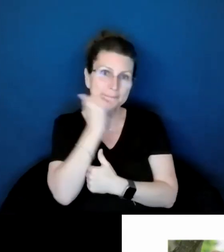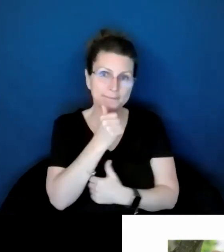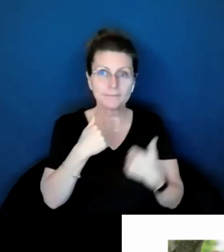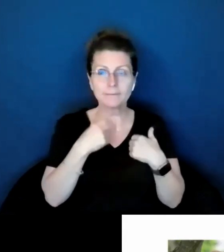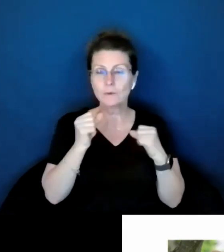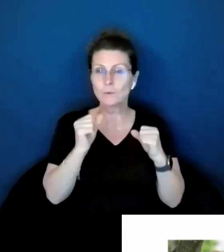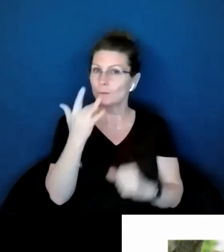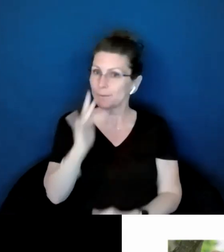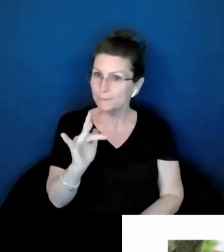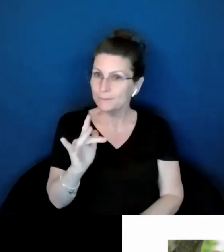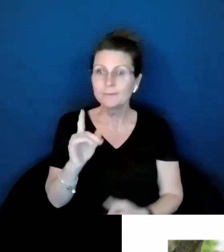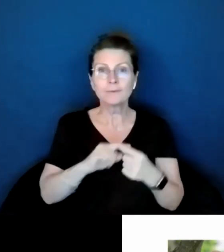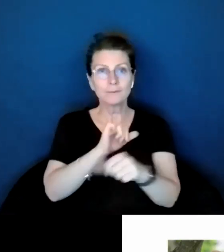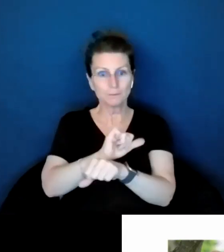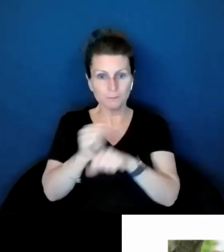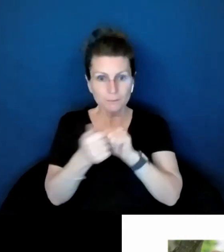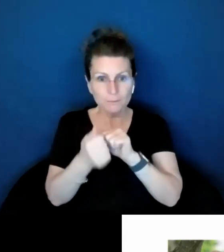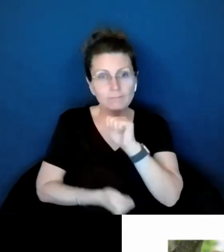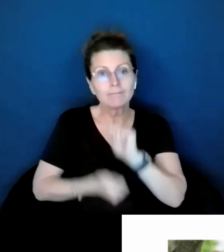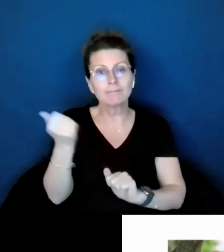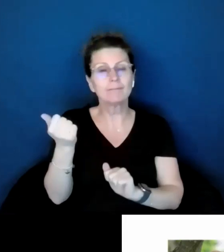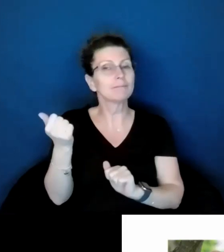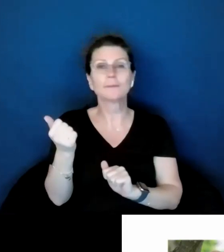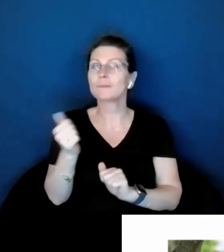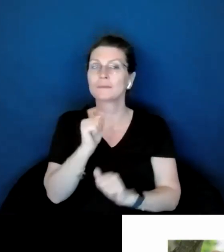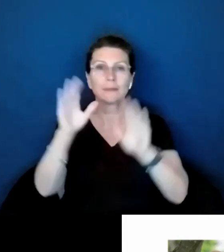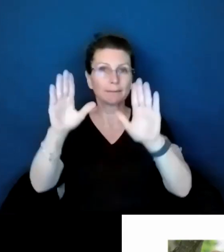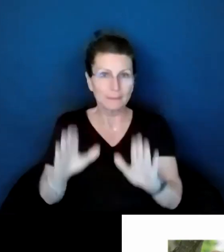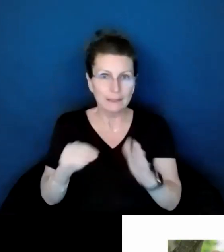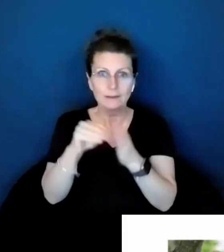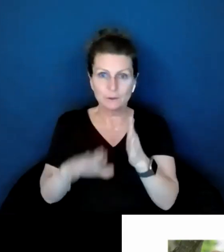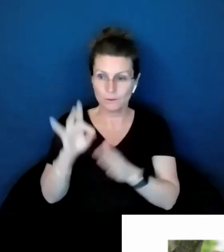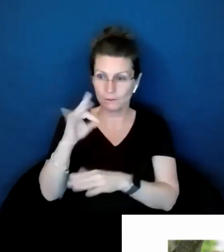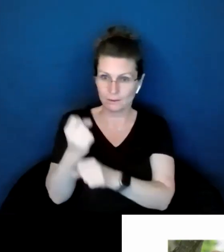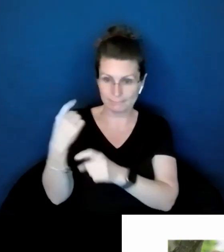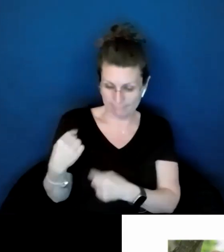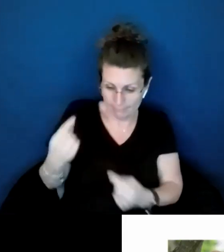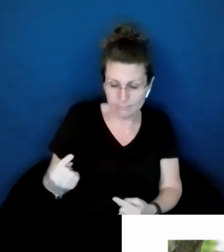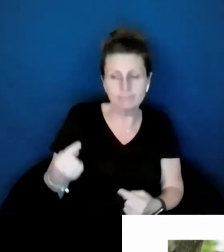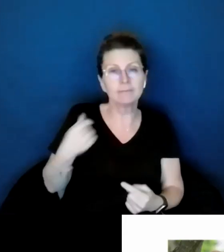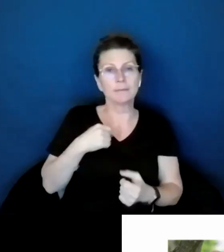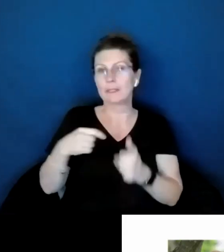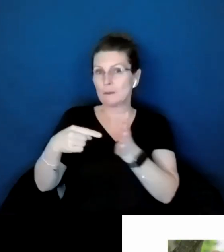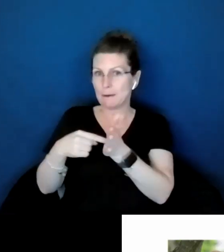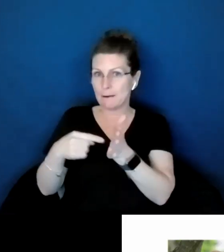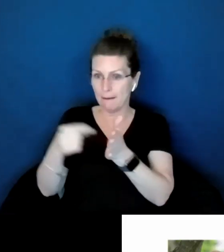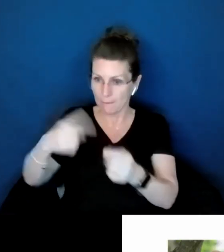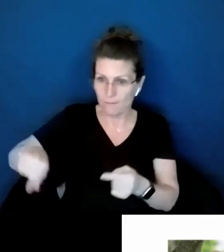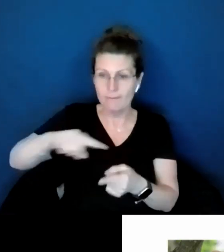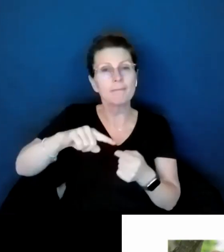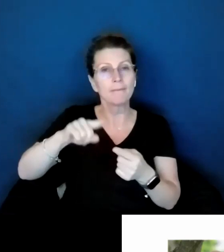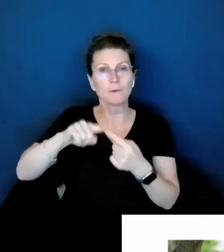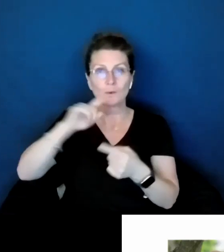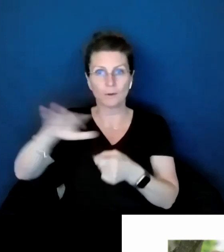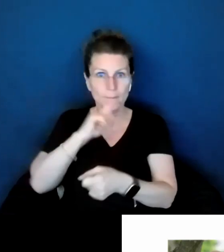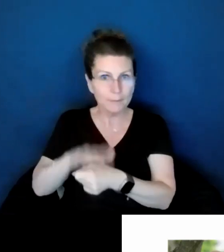incredibly lucky to work with the most outstanding students over the past 8 years. I am indebted to them for their commitment to not